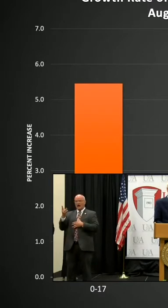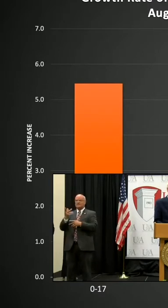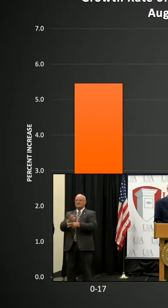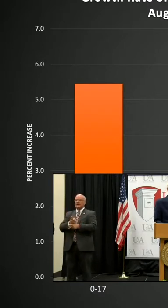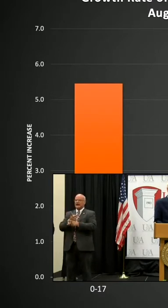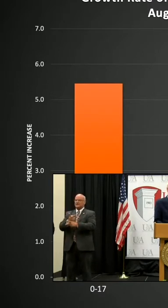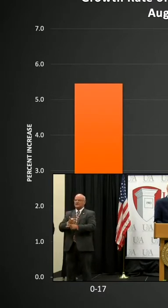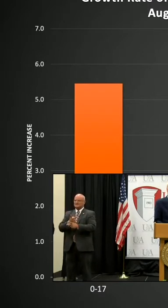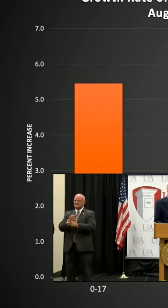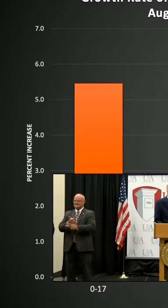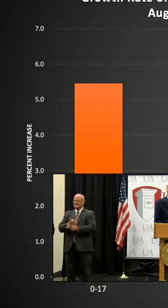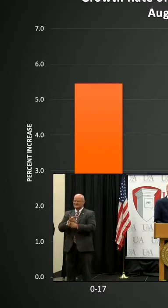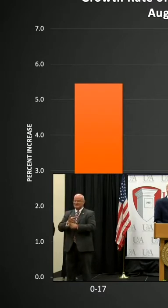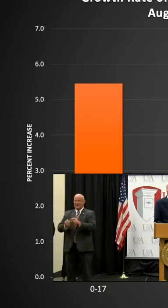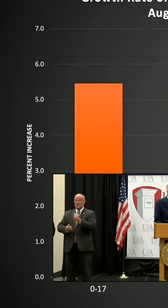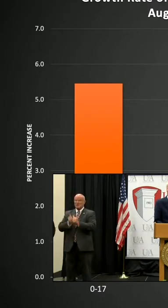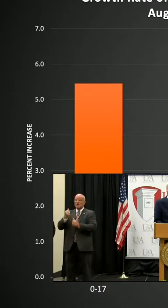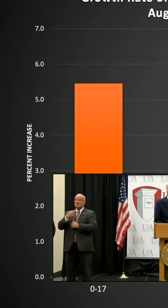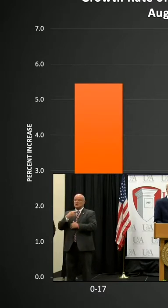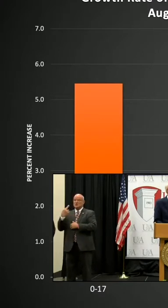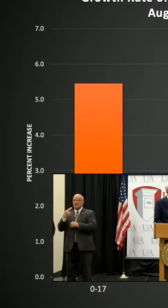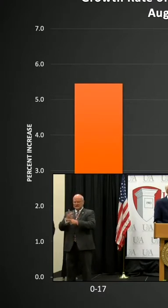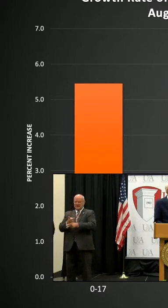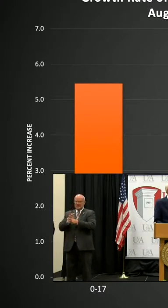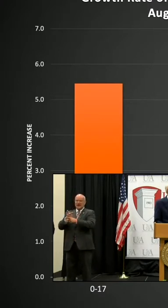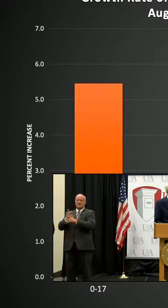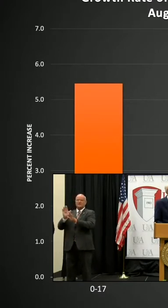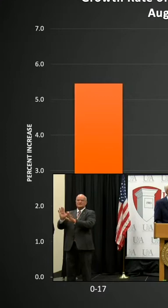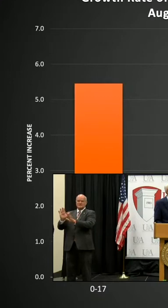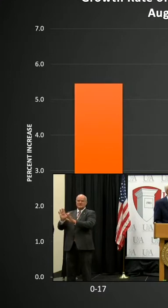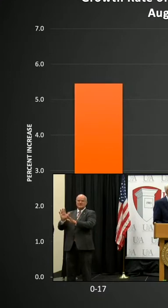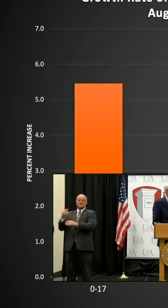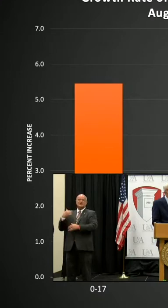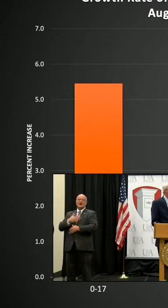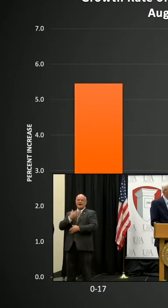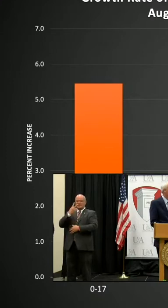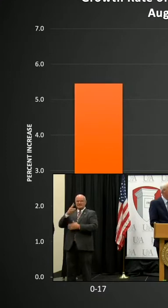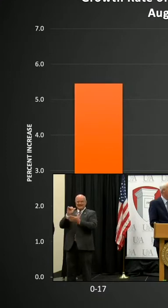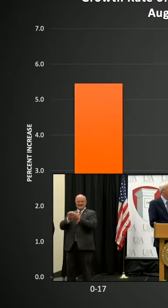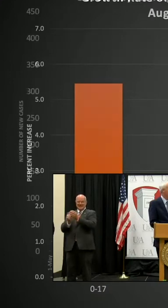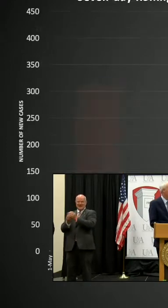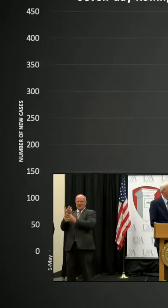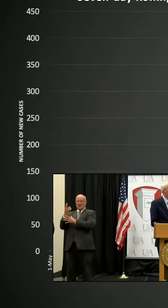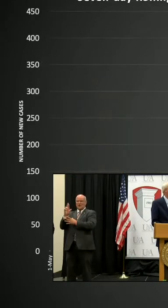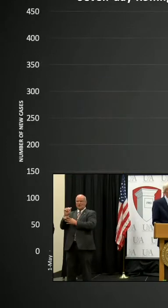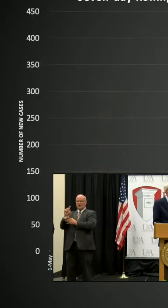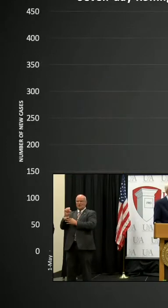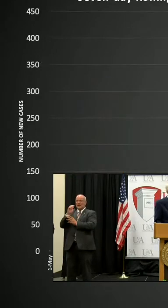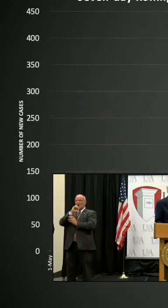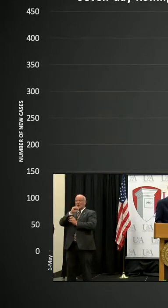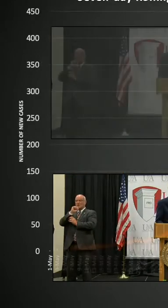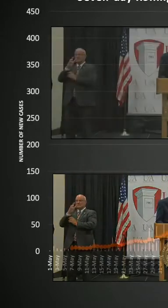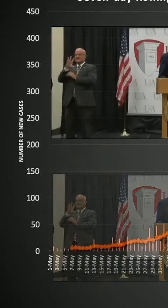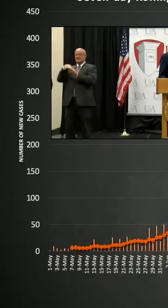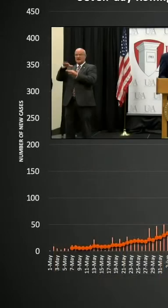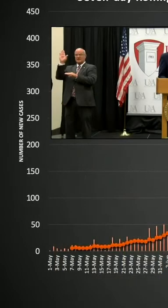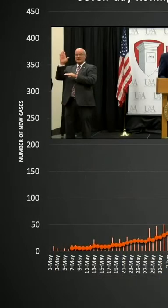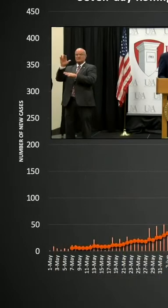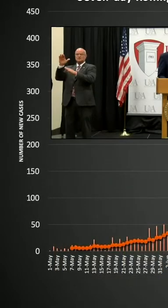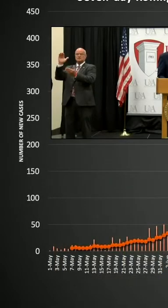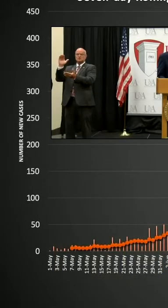careful. They're most at risk, they're more careful, and we're glad to see that growth rate lower than the